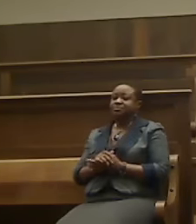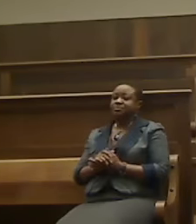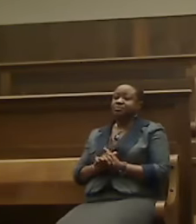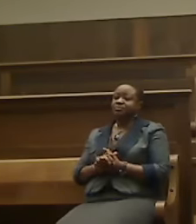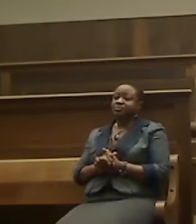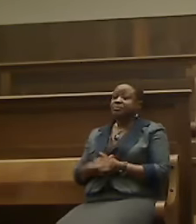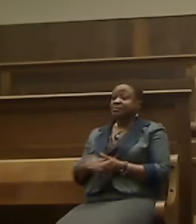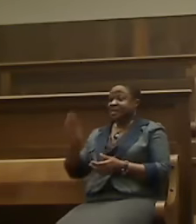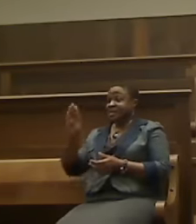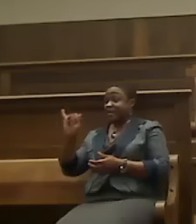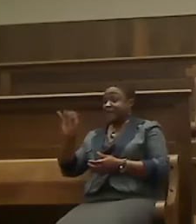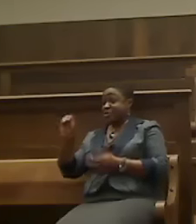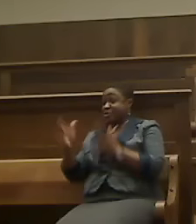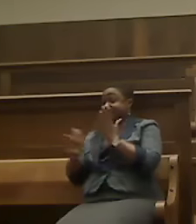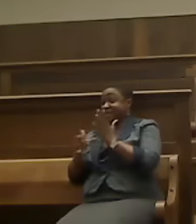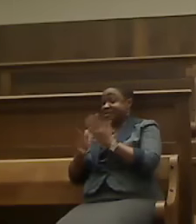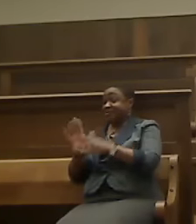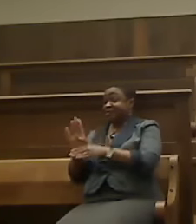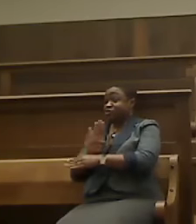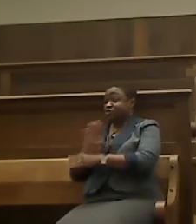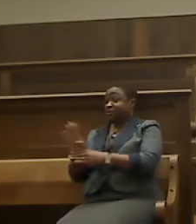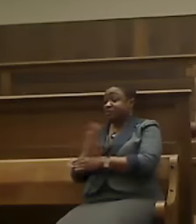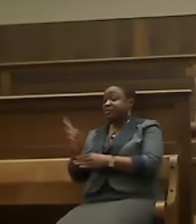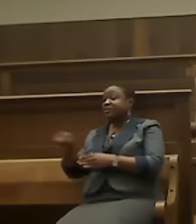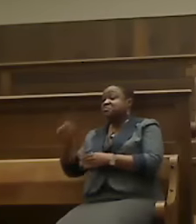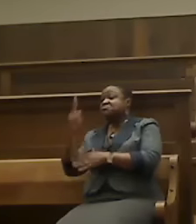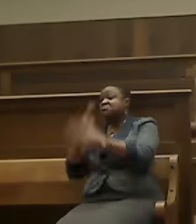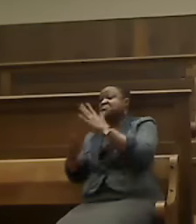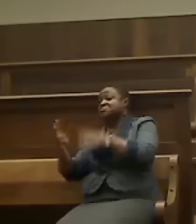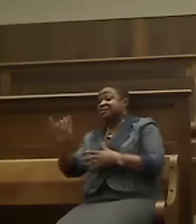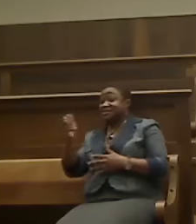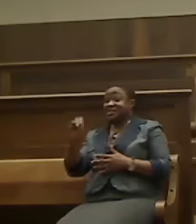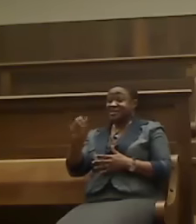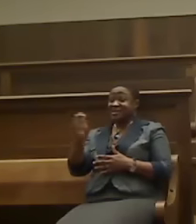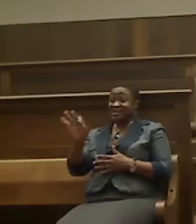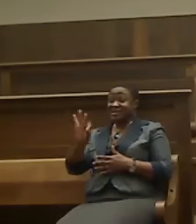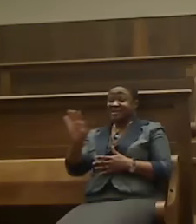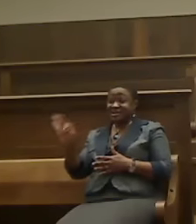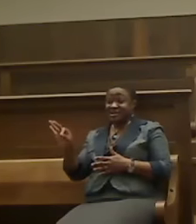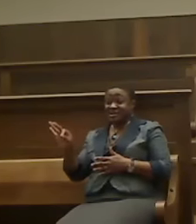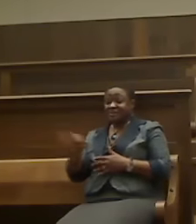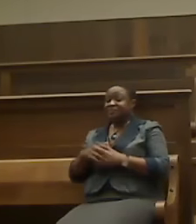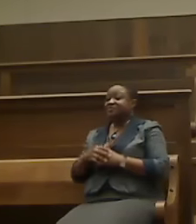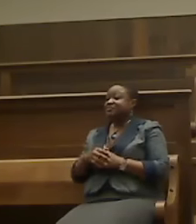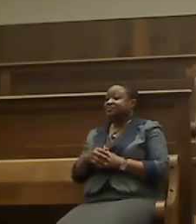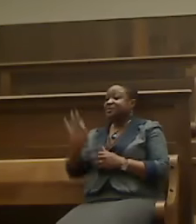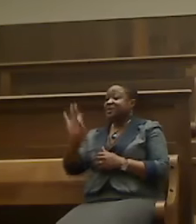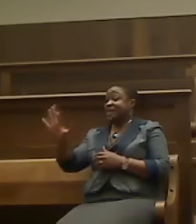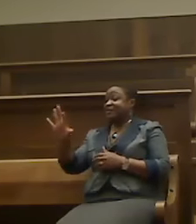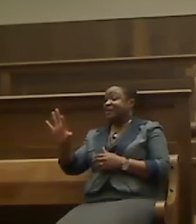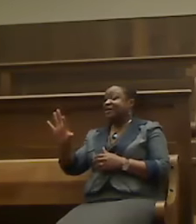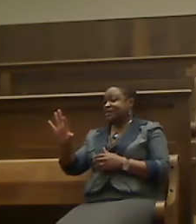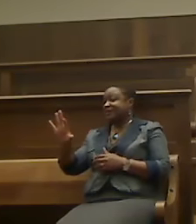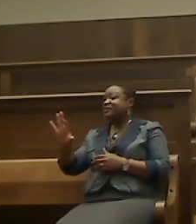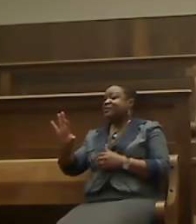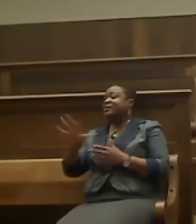The biotech industry projected in January 1999 a 95% replacement of